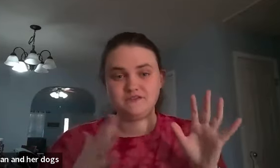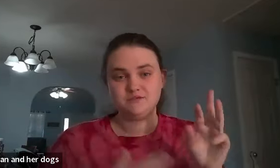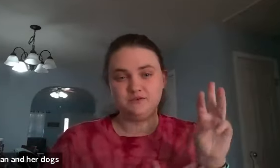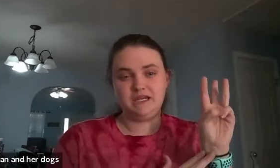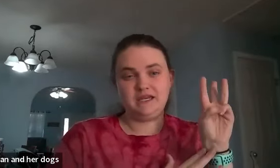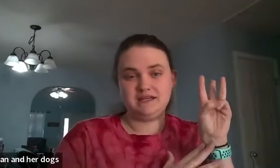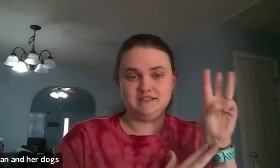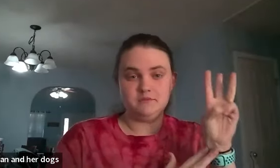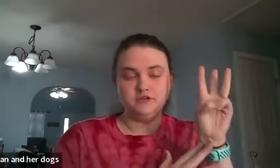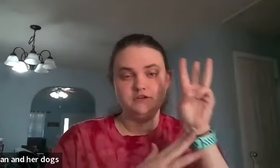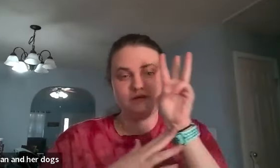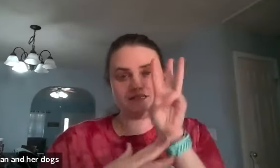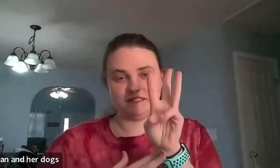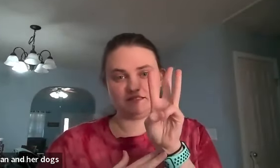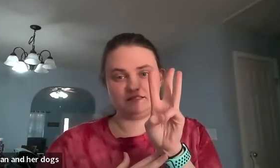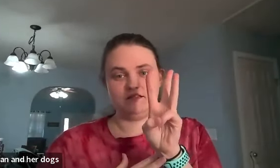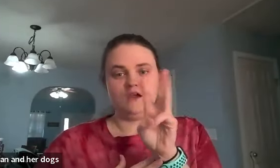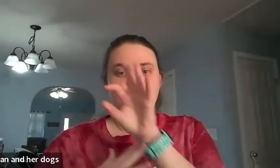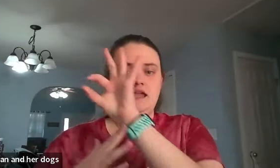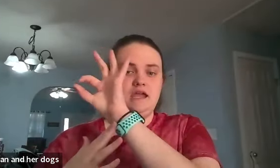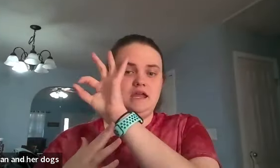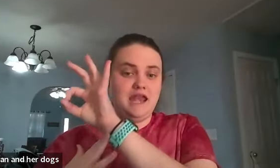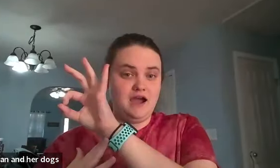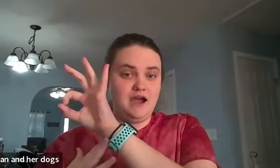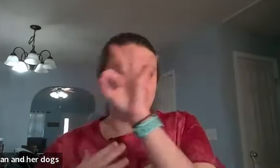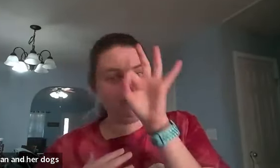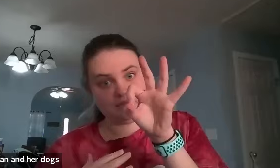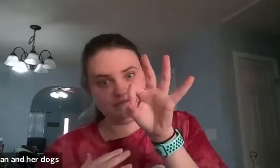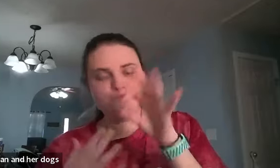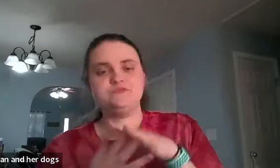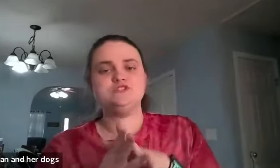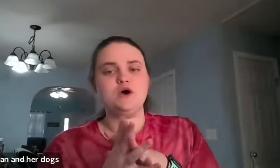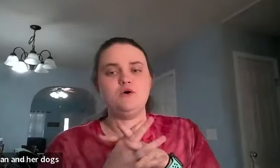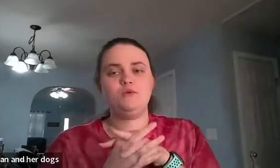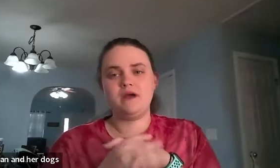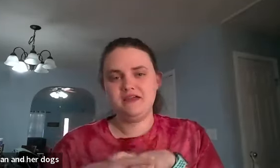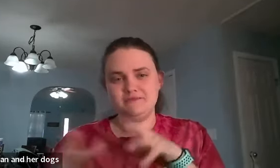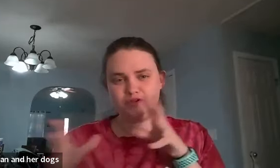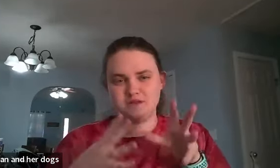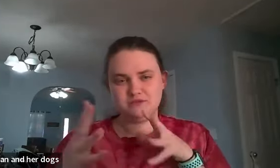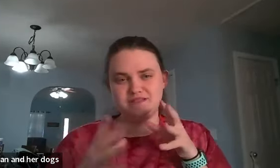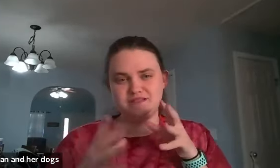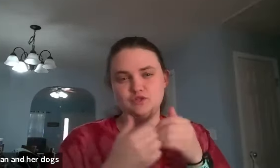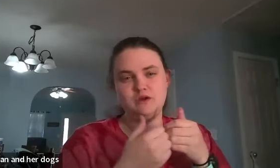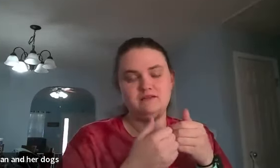difference between a W and a six and a nine and an F? So the way that most people tend to kind of